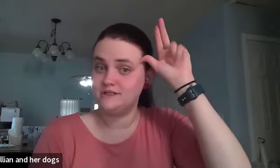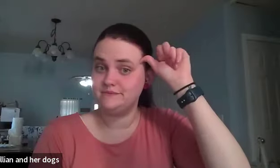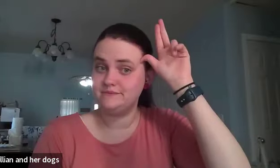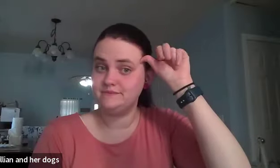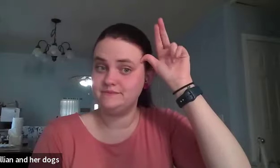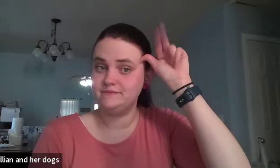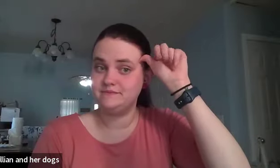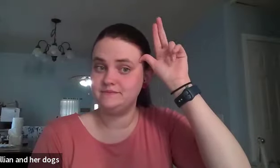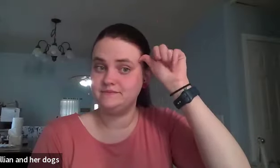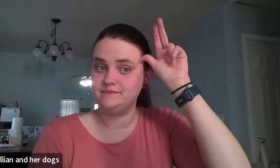horse.